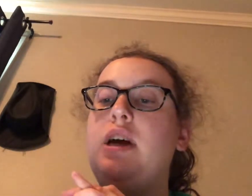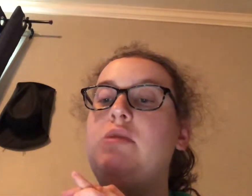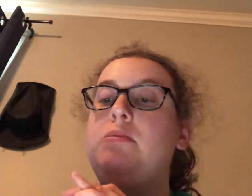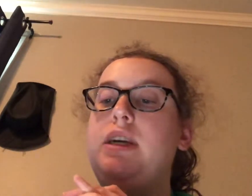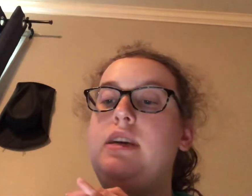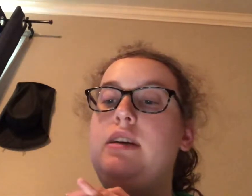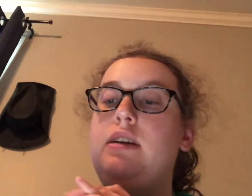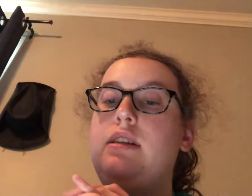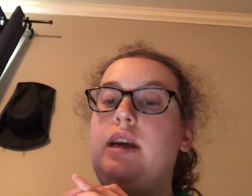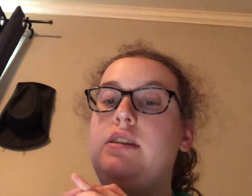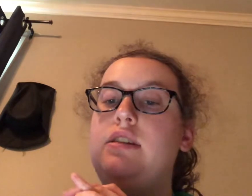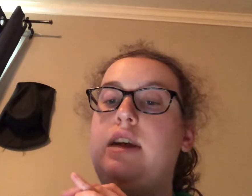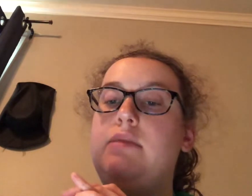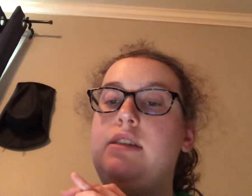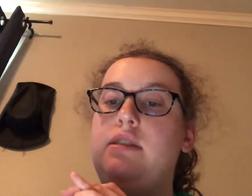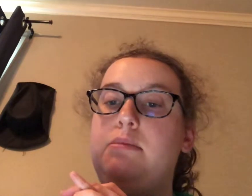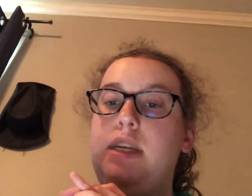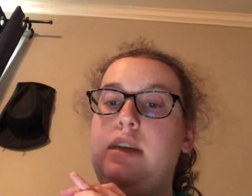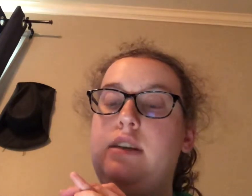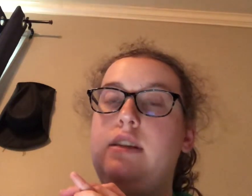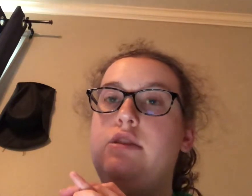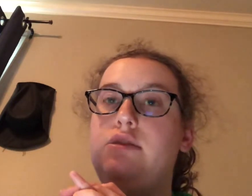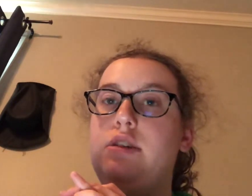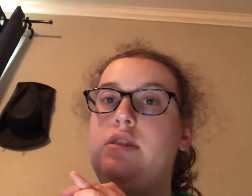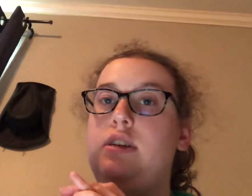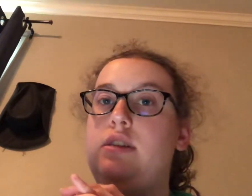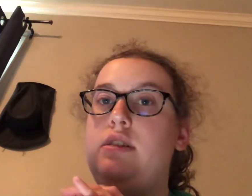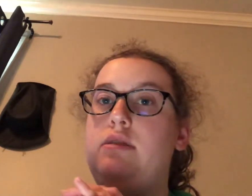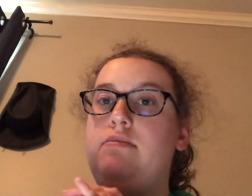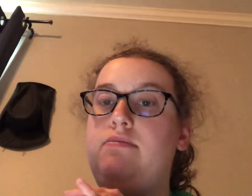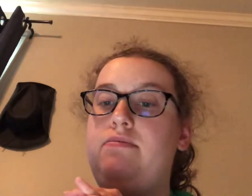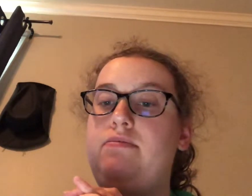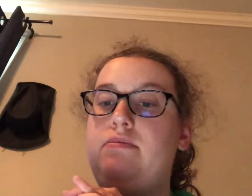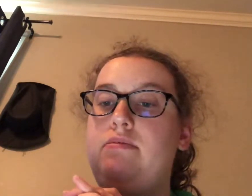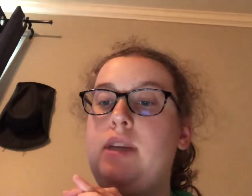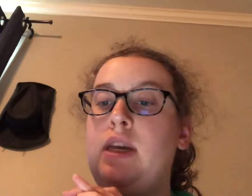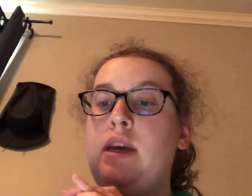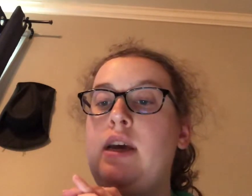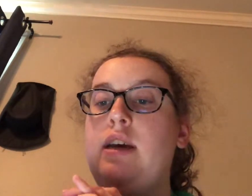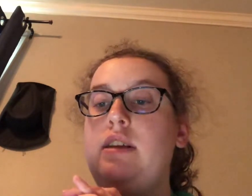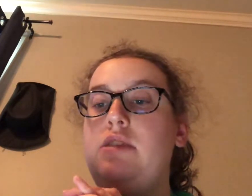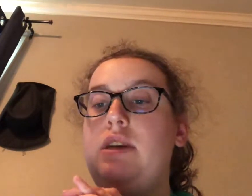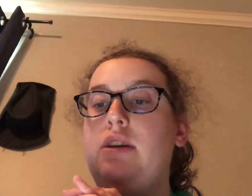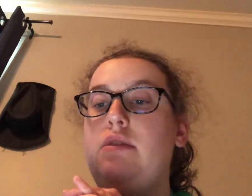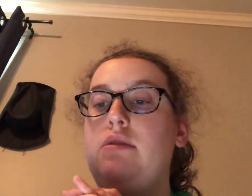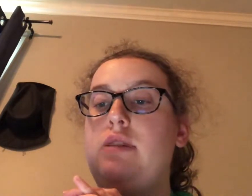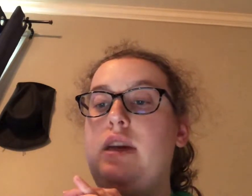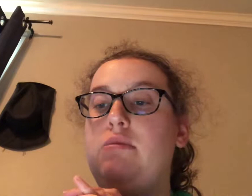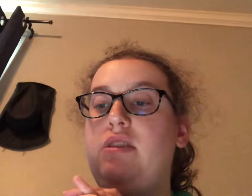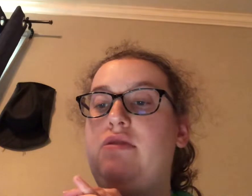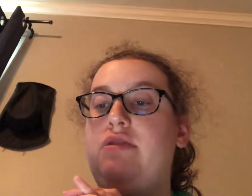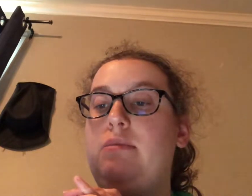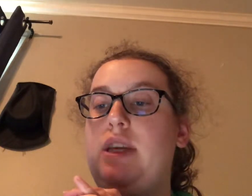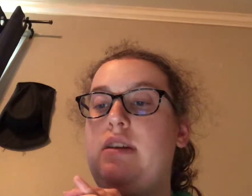MLP, that just happens to be their shortest season. At least we know they improved from there